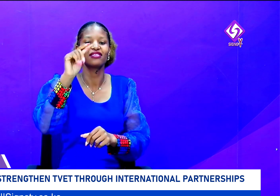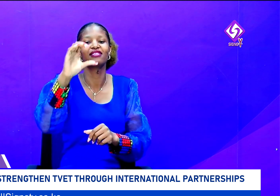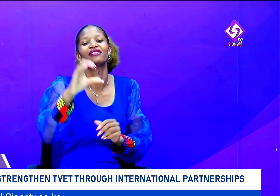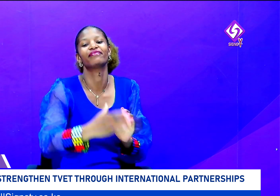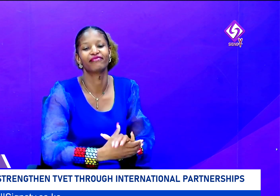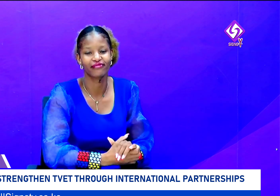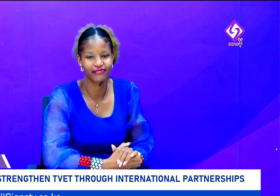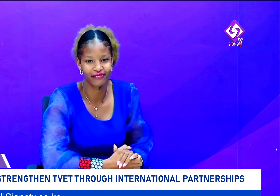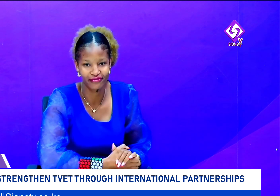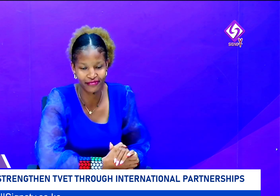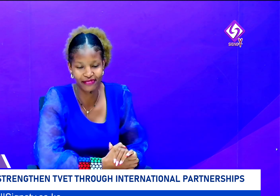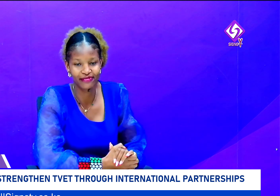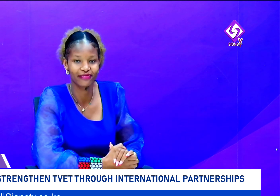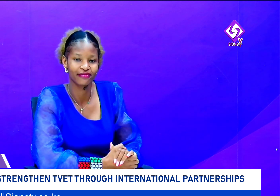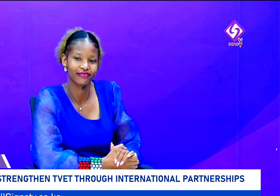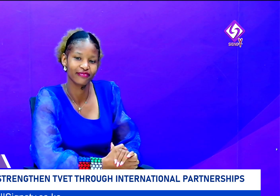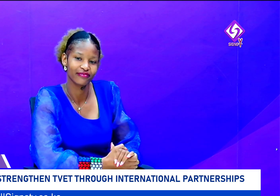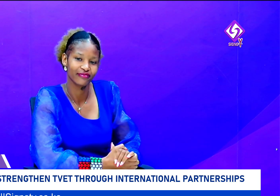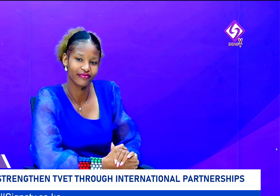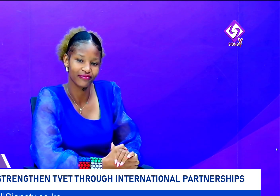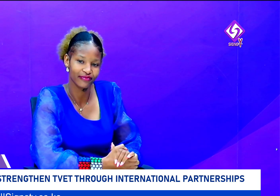with the Chinese agency ATC.